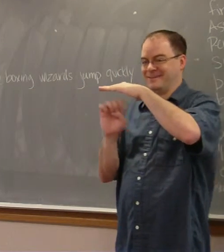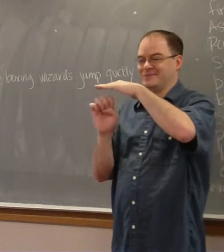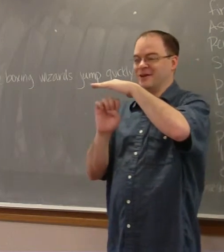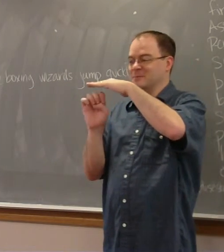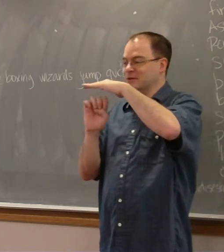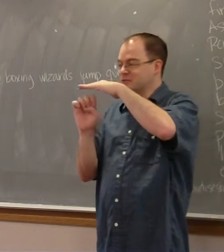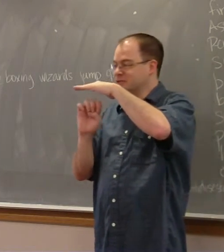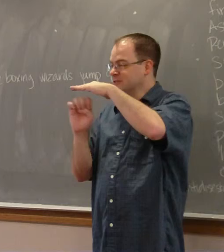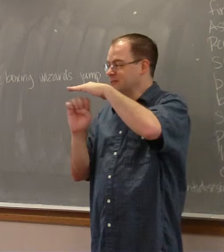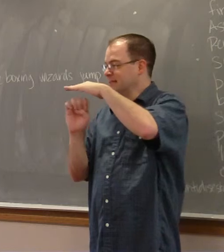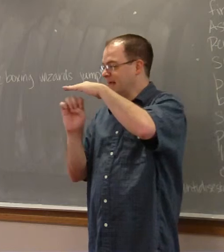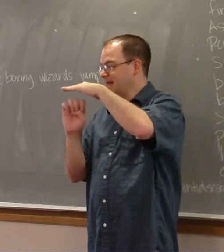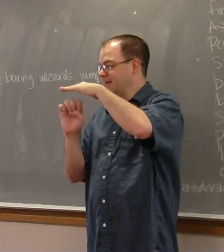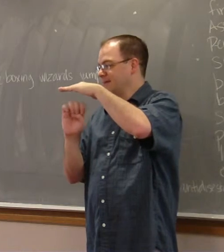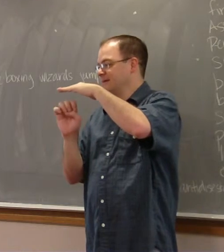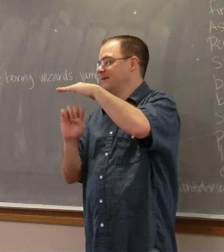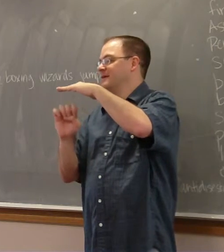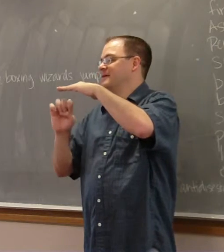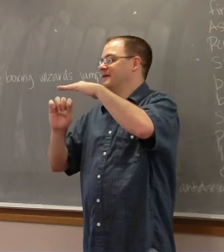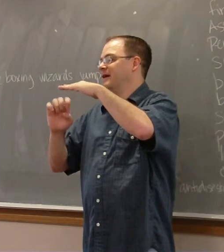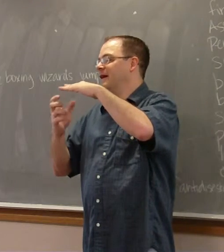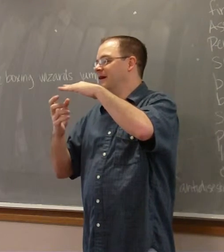So elementary school is like that.